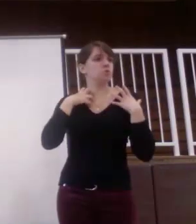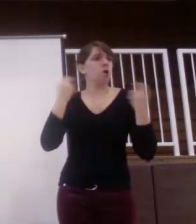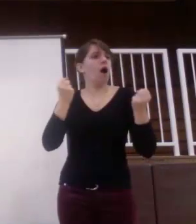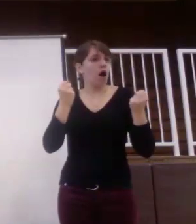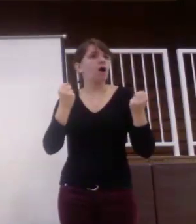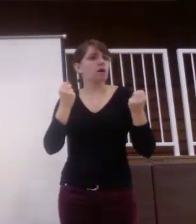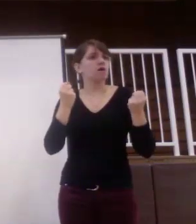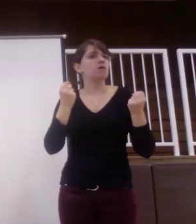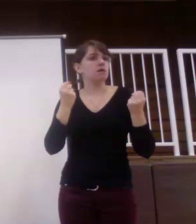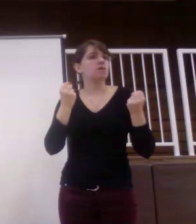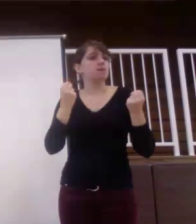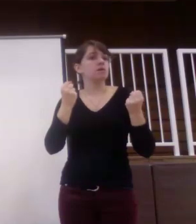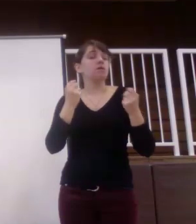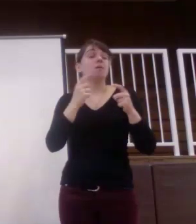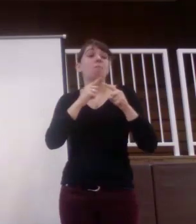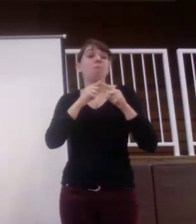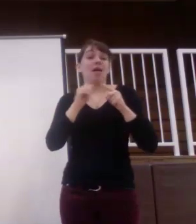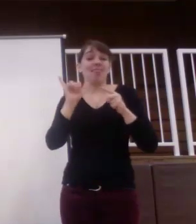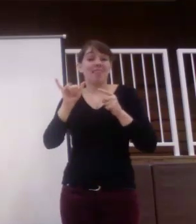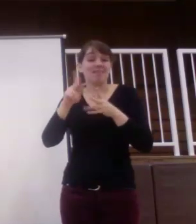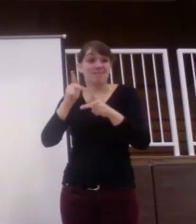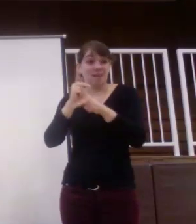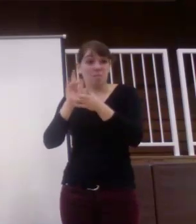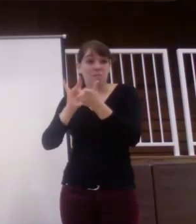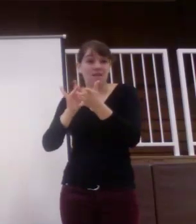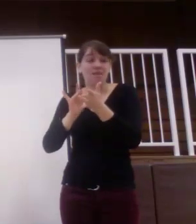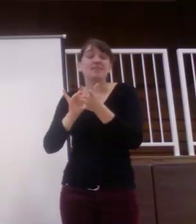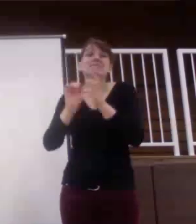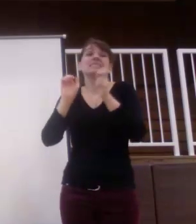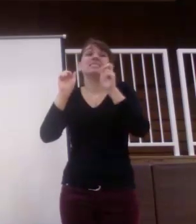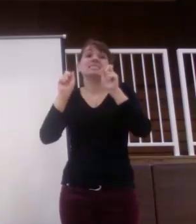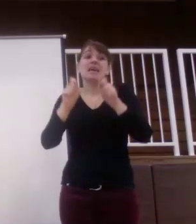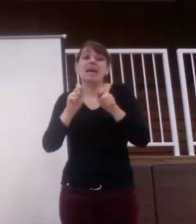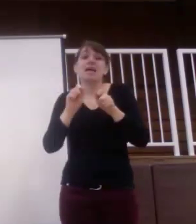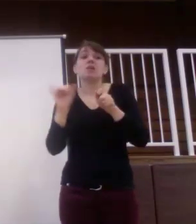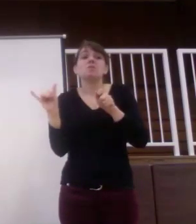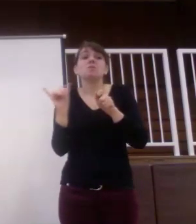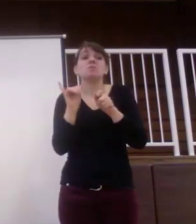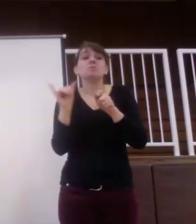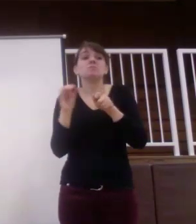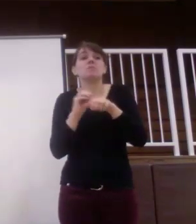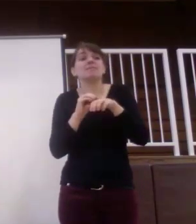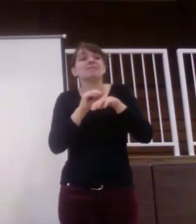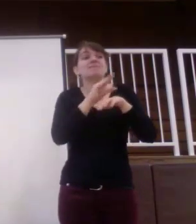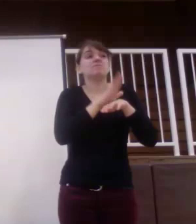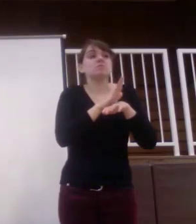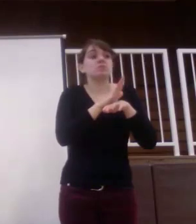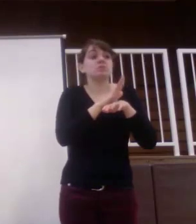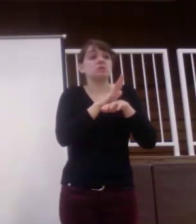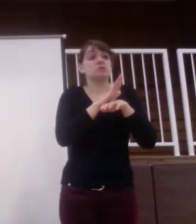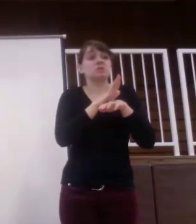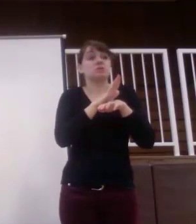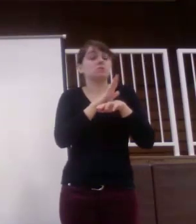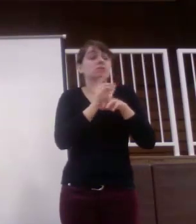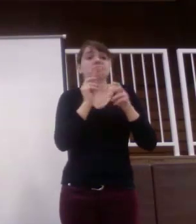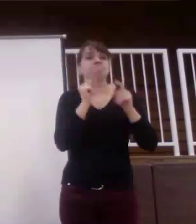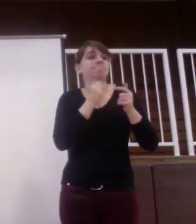but had the potential side effect of increasing the risk of sudden death.